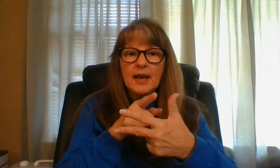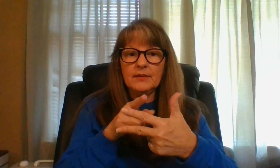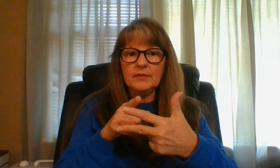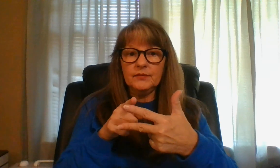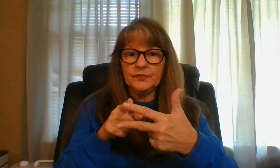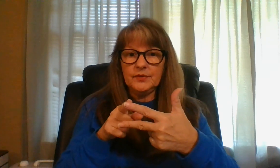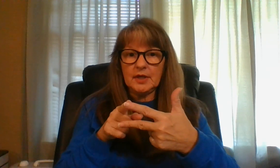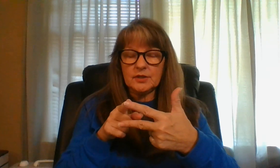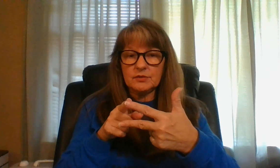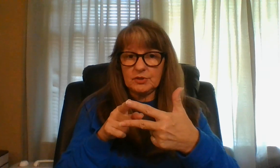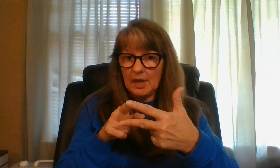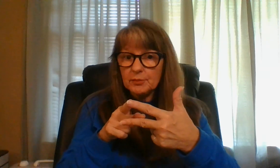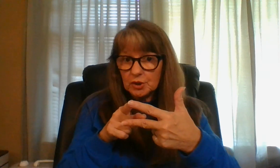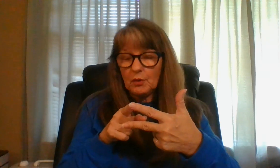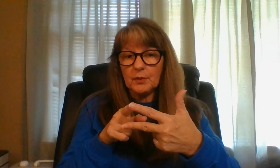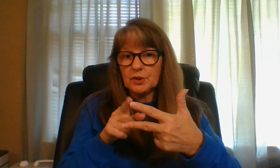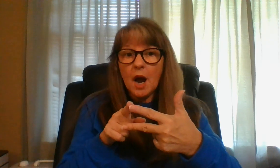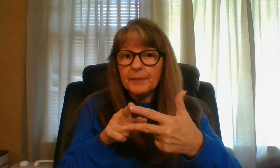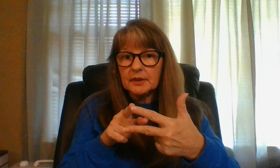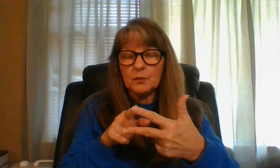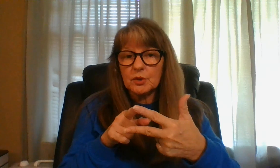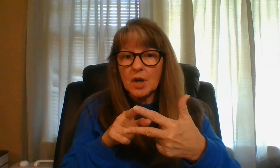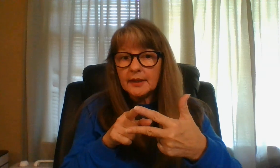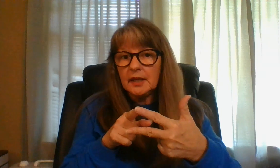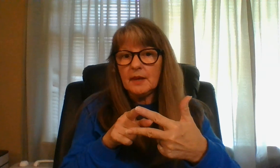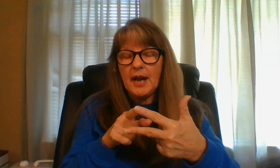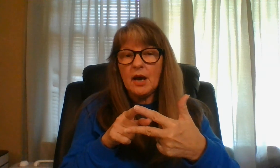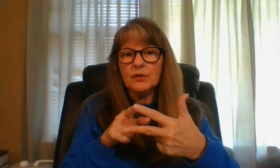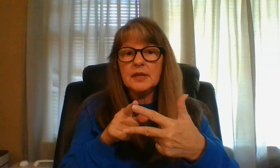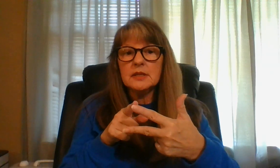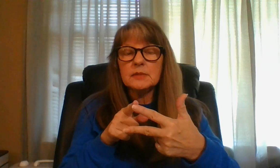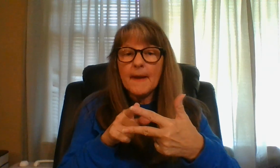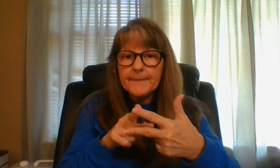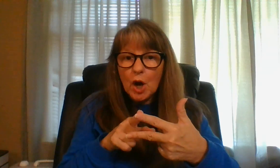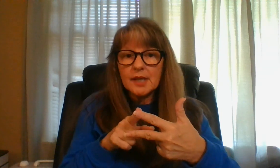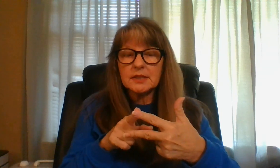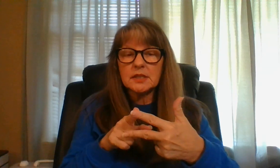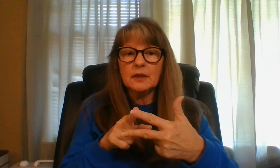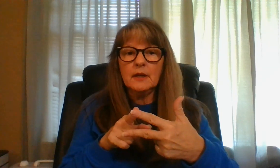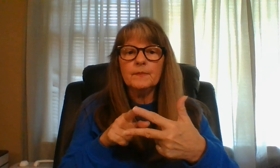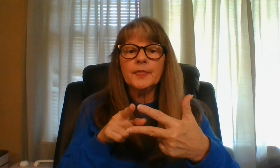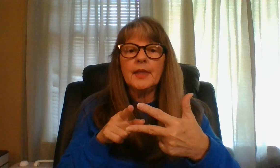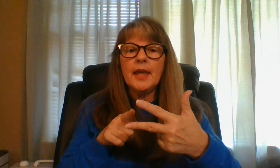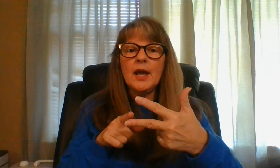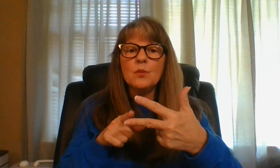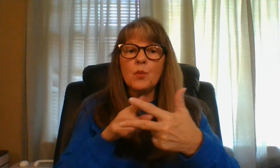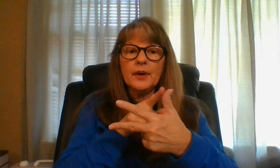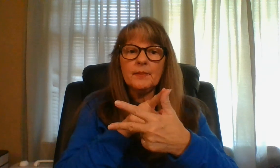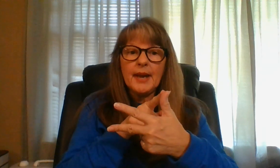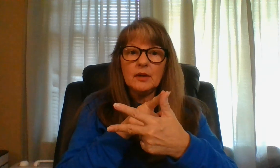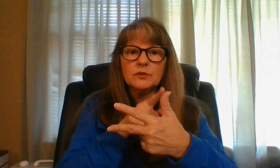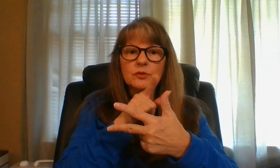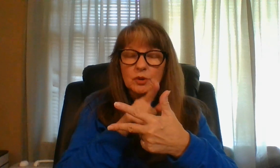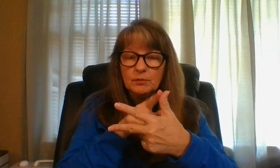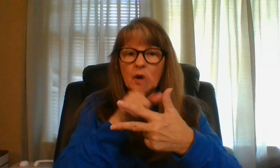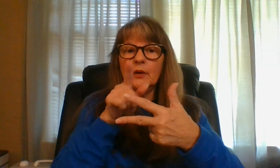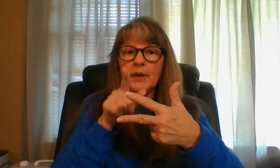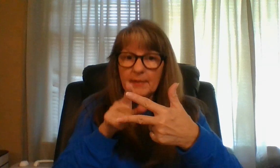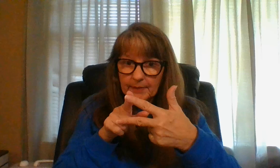that the subject of topic that we're talking about is my boss. And what about tomorrow and my